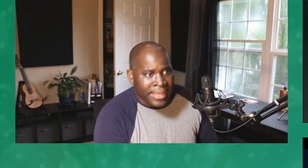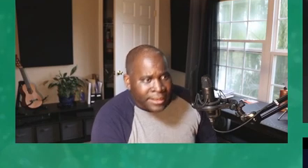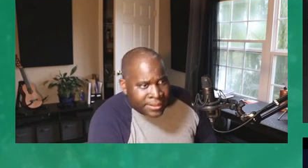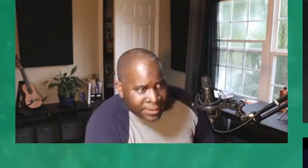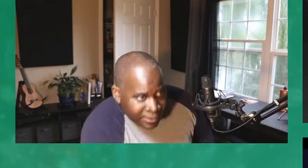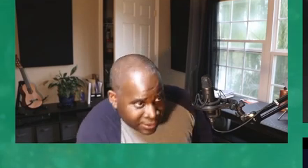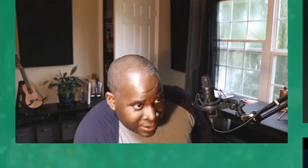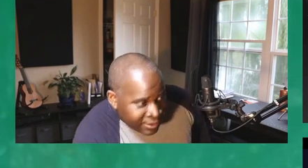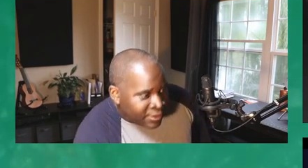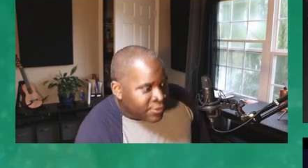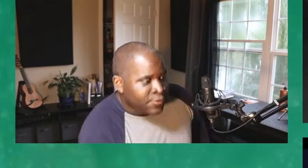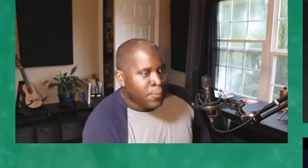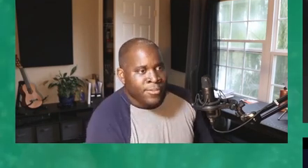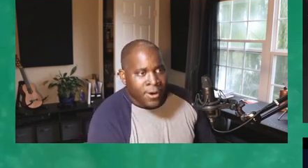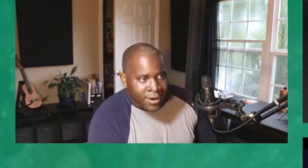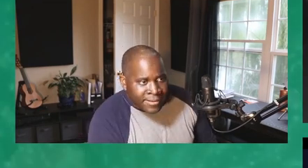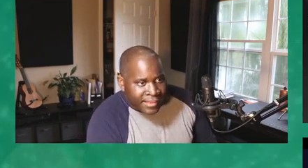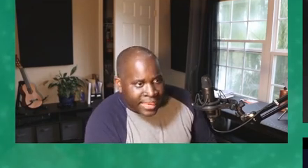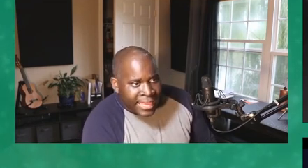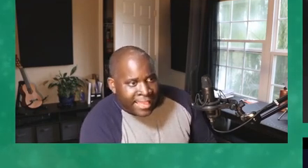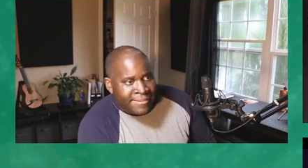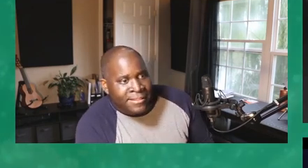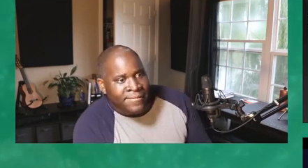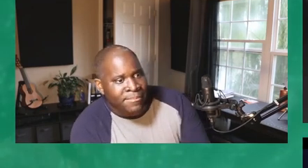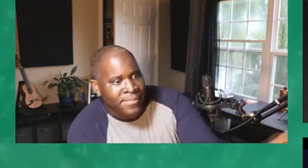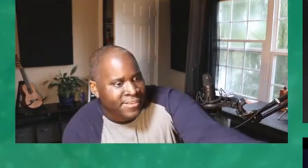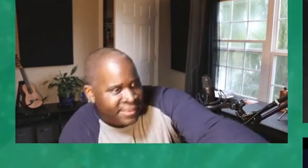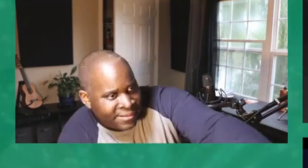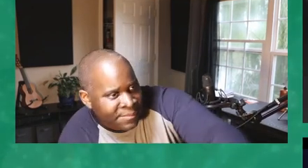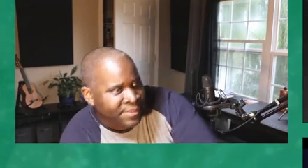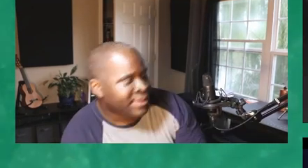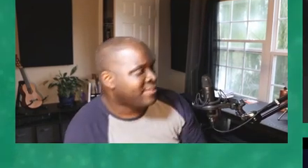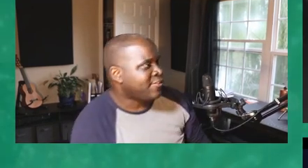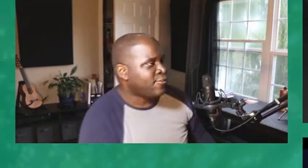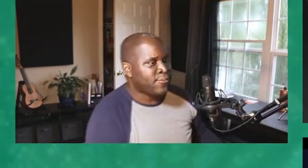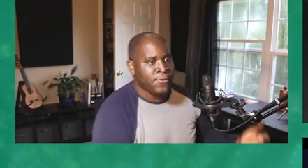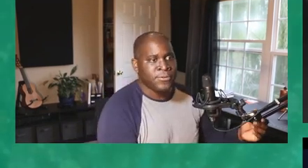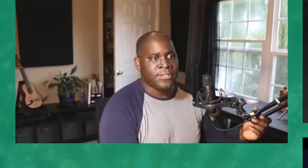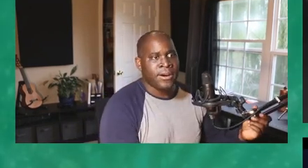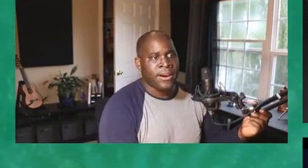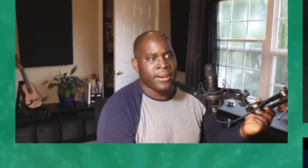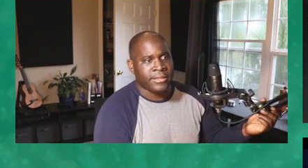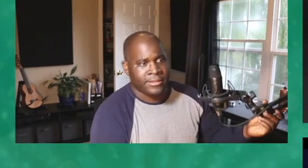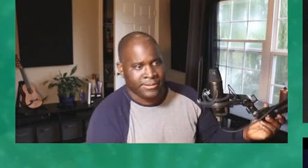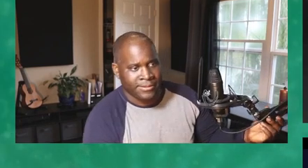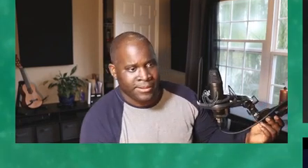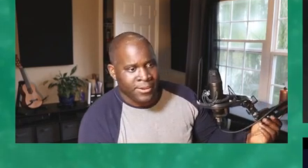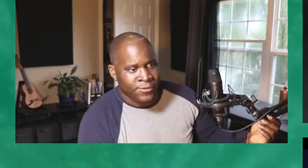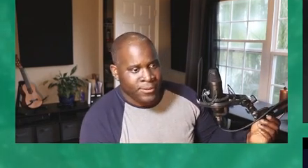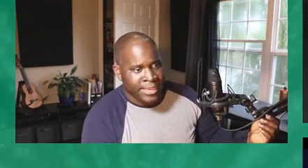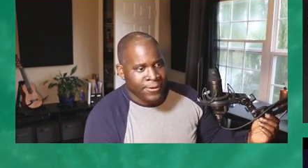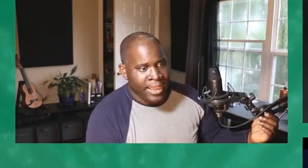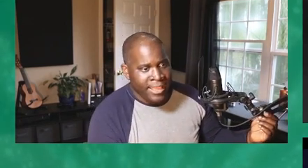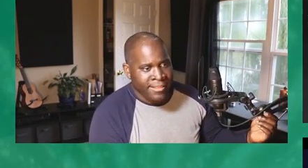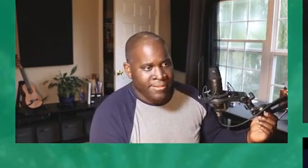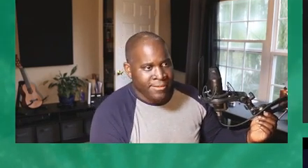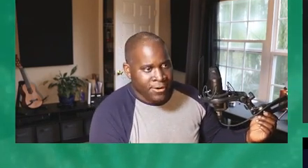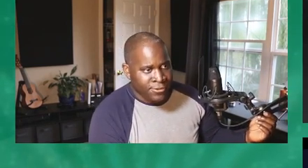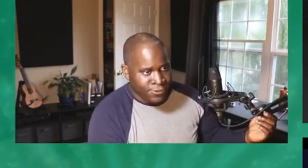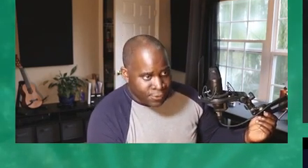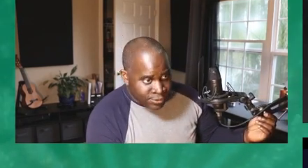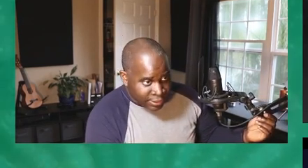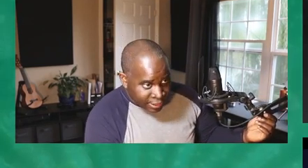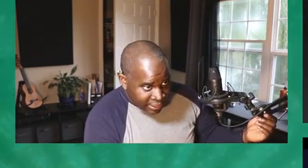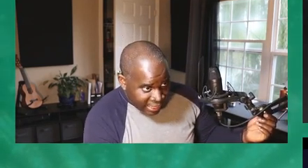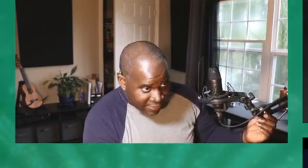Not great. So what's hard is I can't tell if I'm missing something because it's so dark. So like her hands